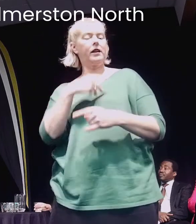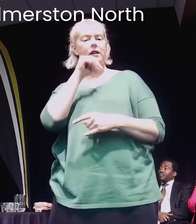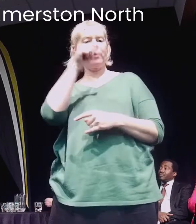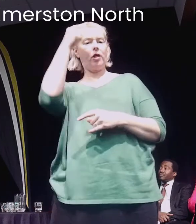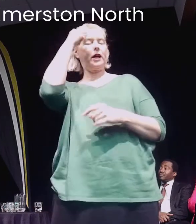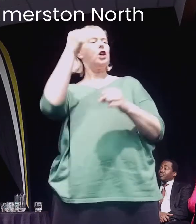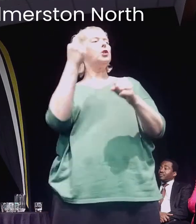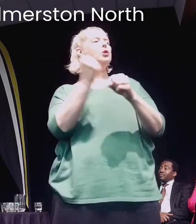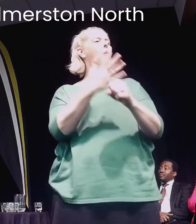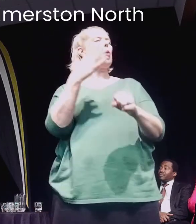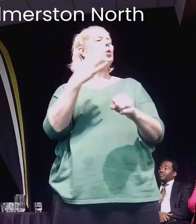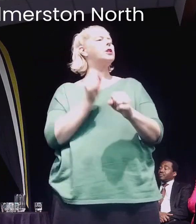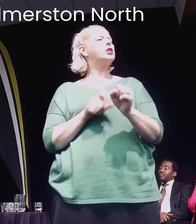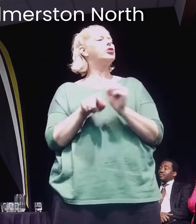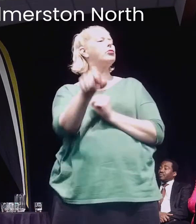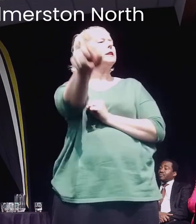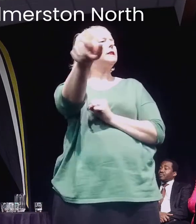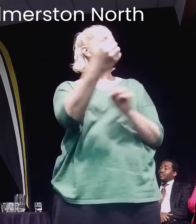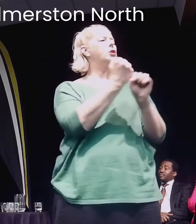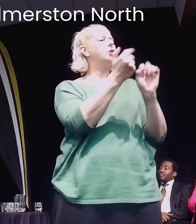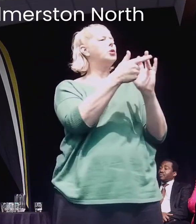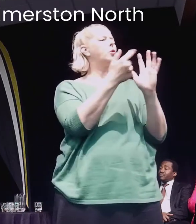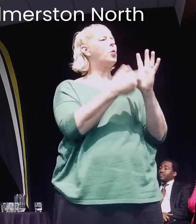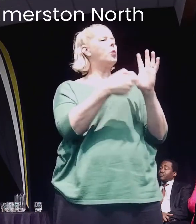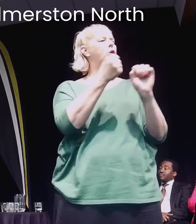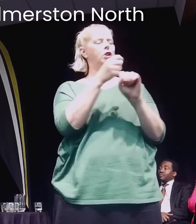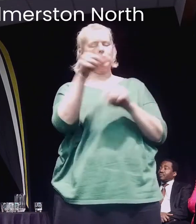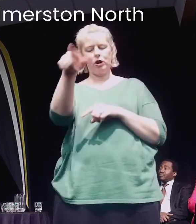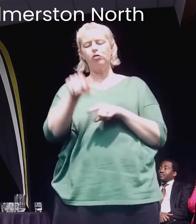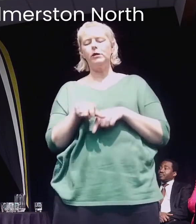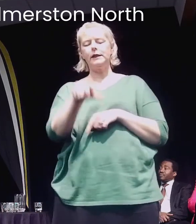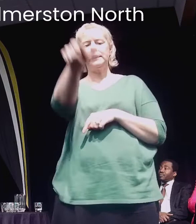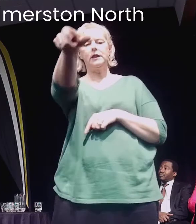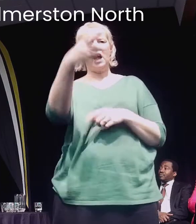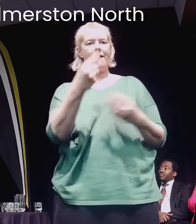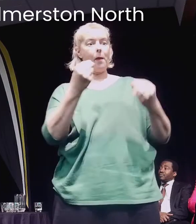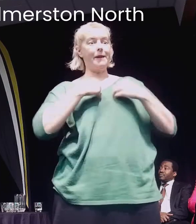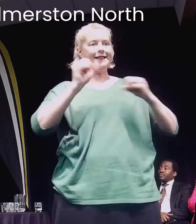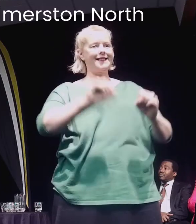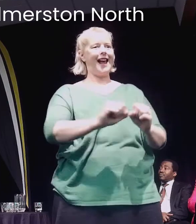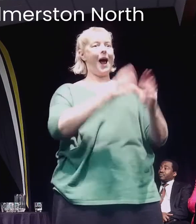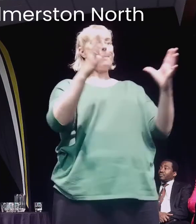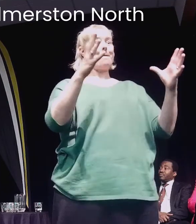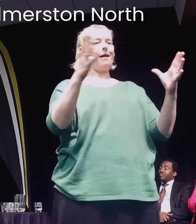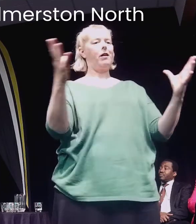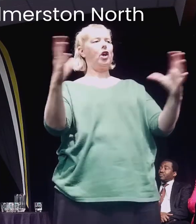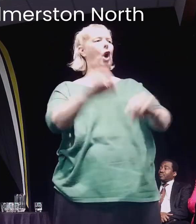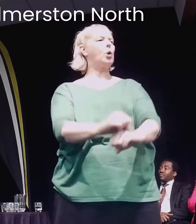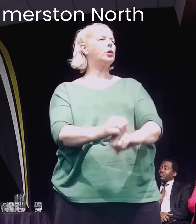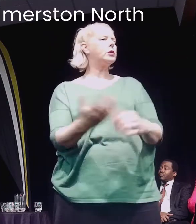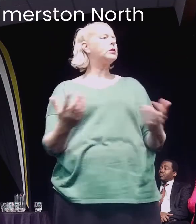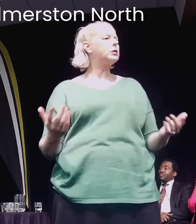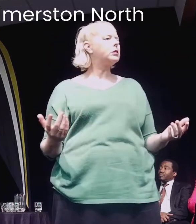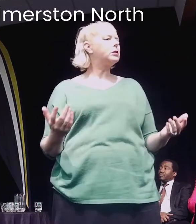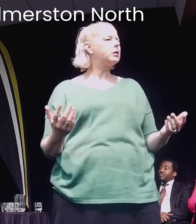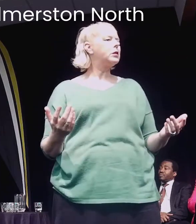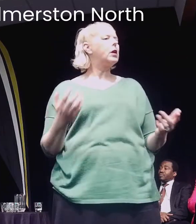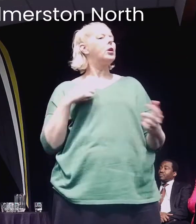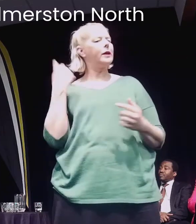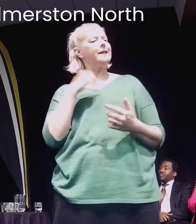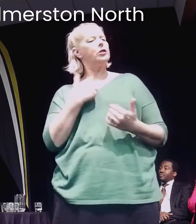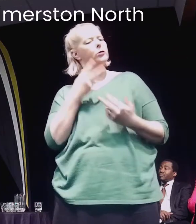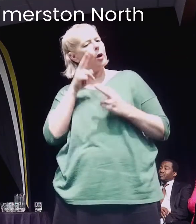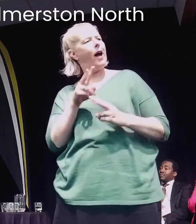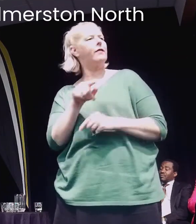prefer to see that spent here first of all. In terms of promotion of the city should speak for itself. You